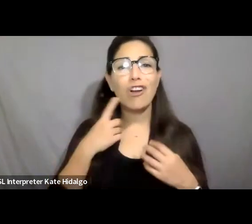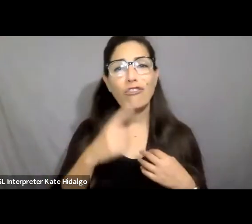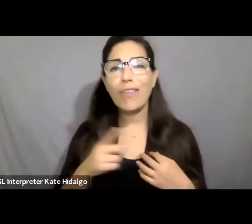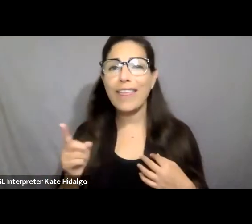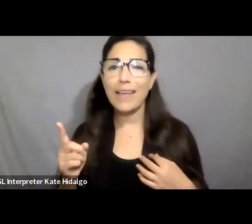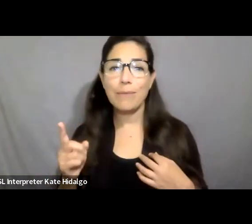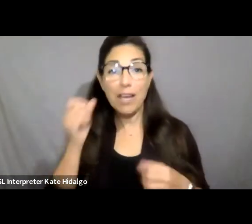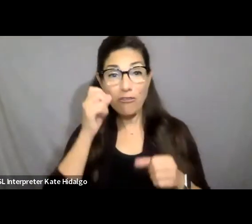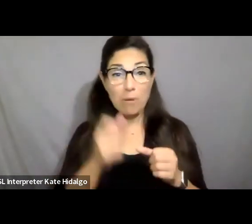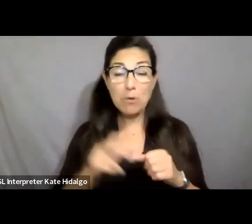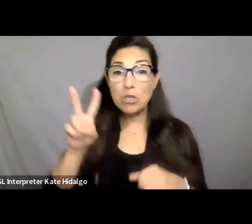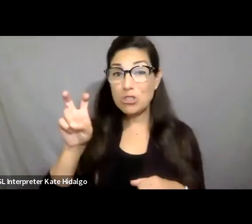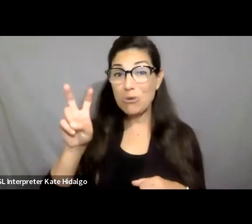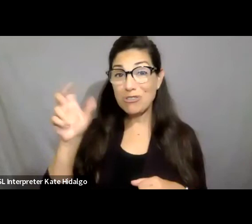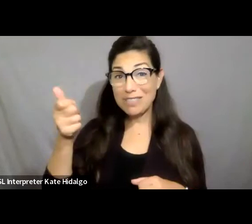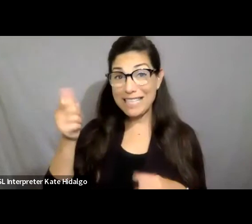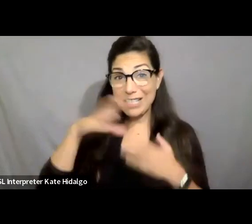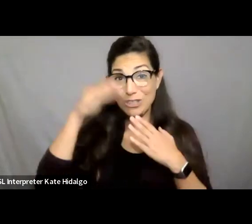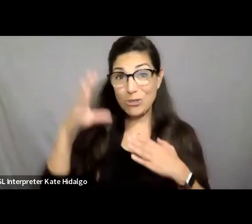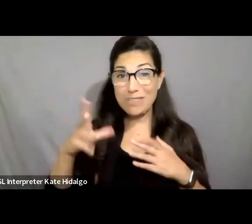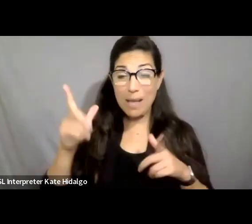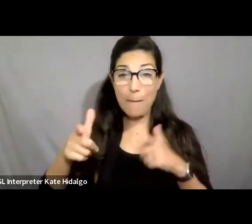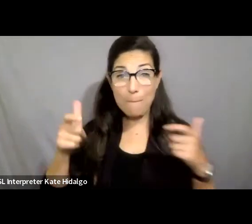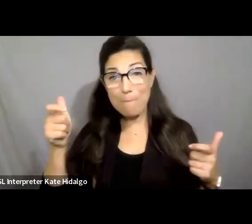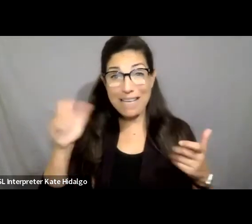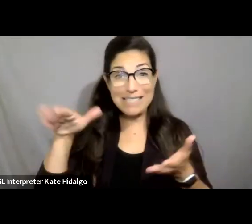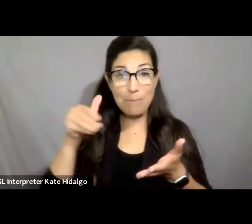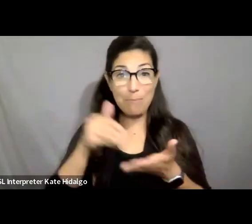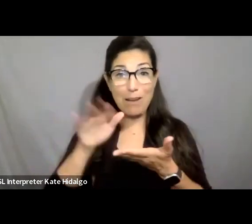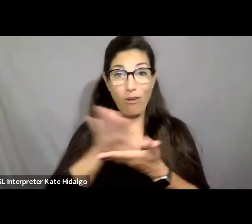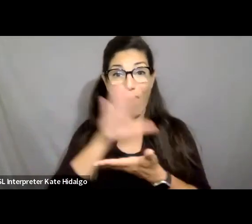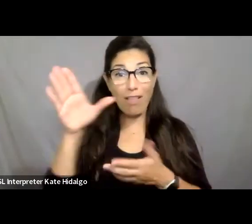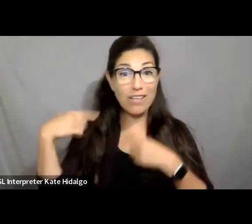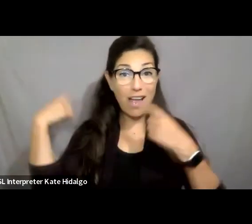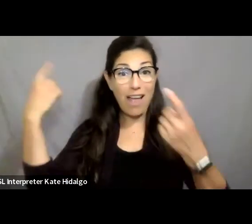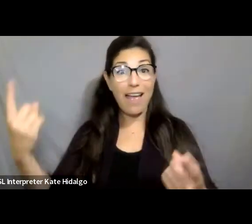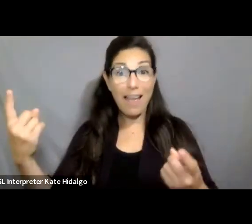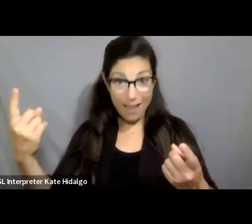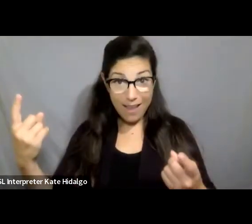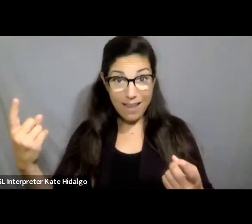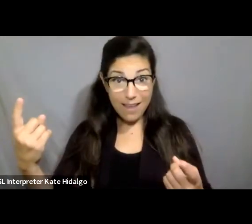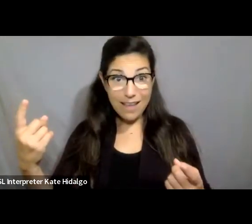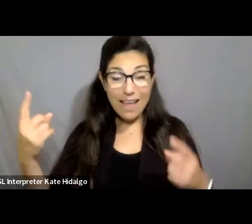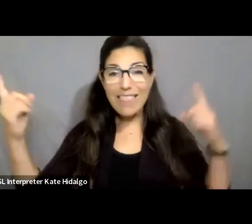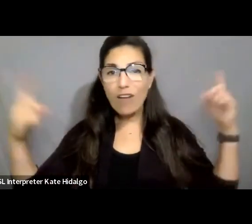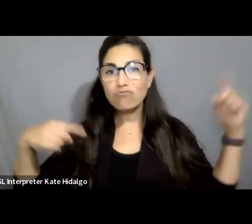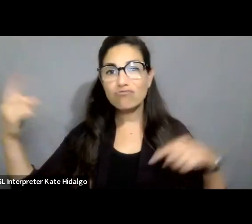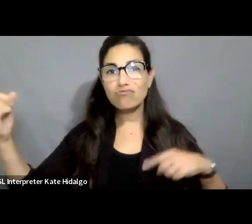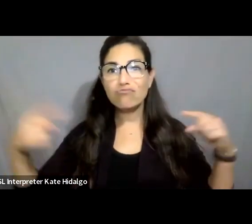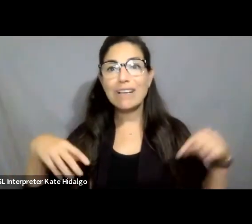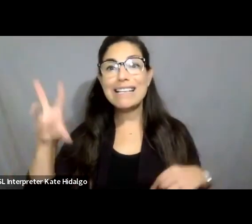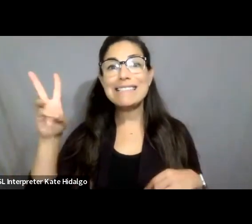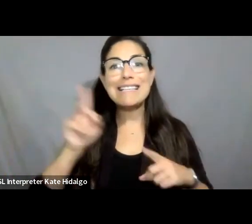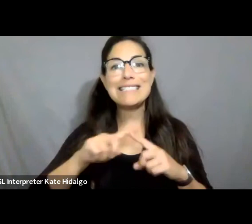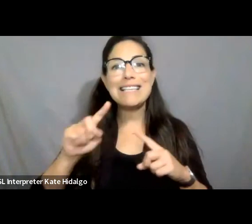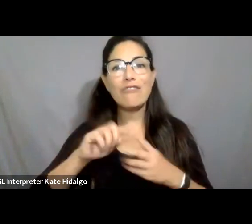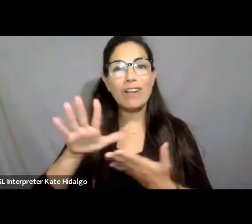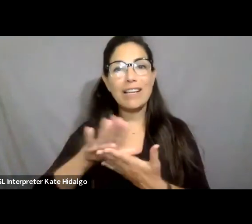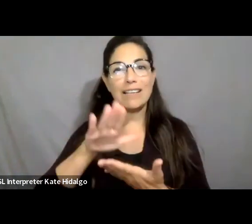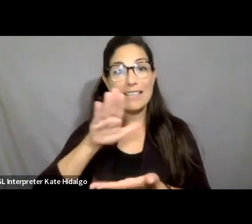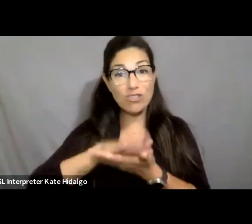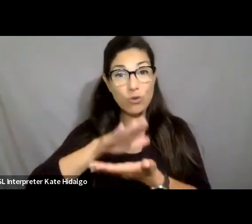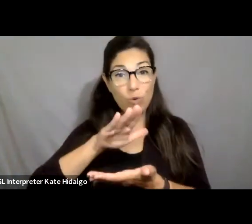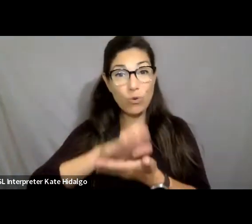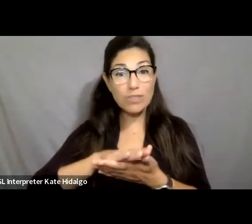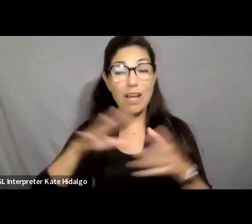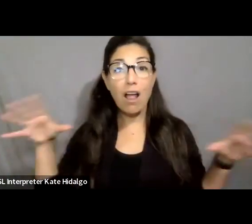you have 210 students, the largest middle college we've ever had, and they're coming from 6 campuses. So can you imagine, you're